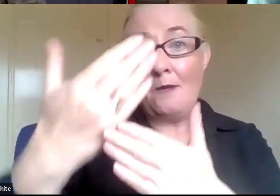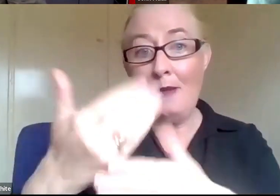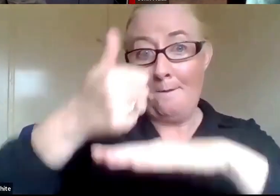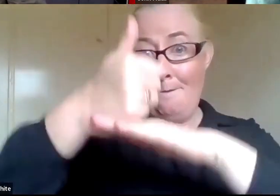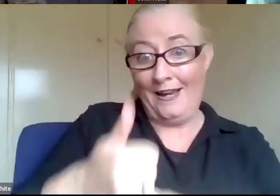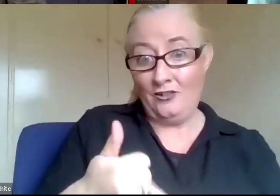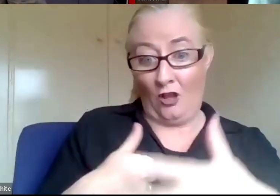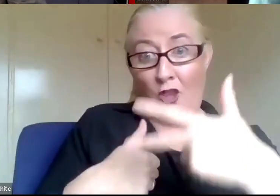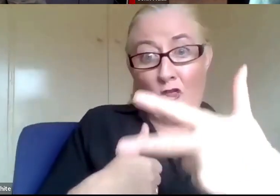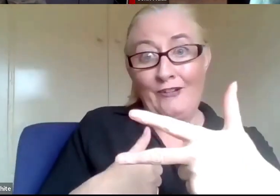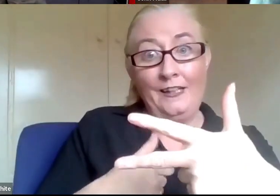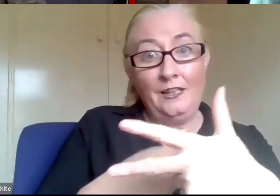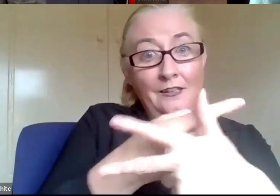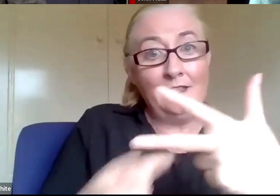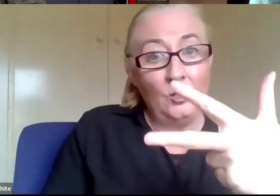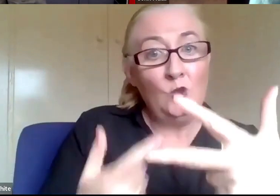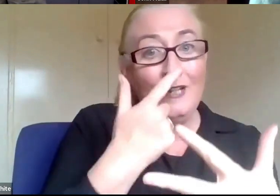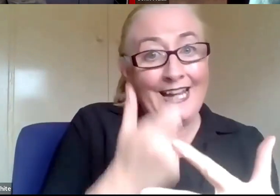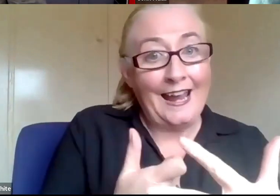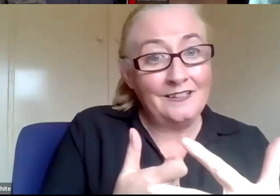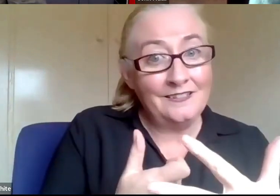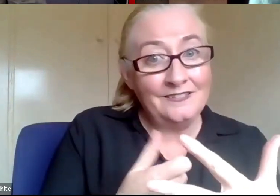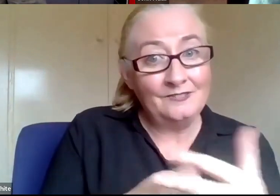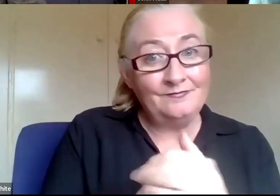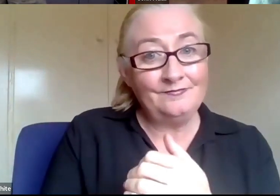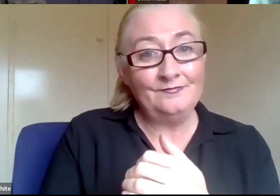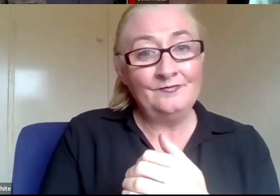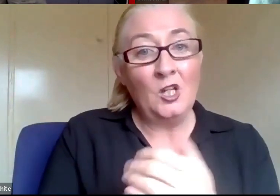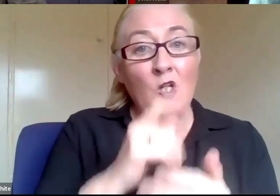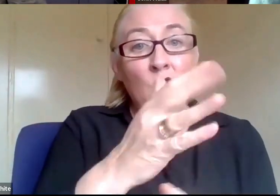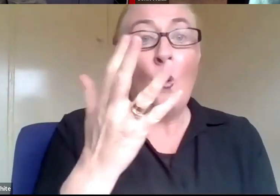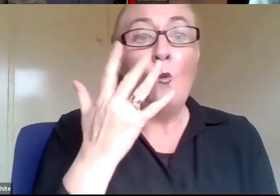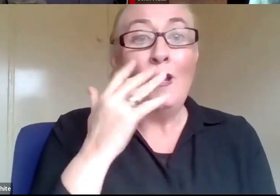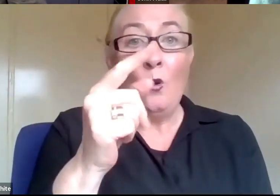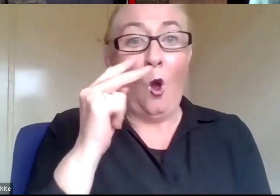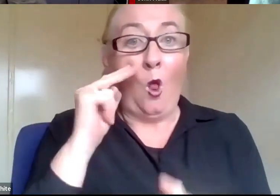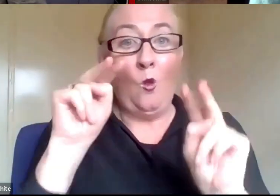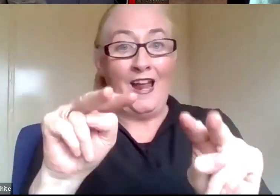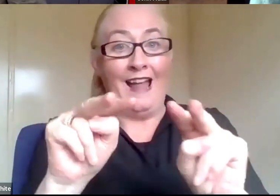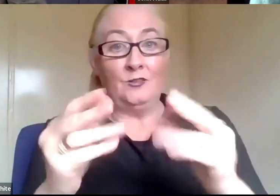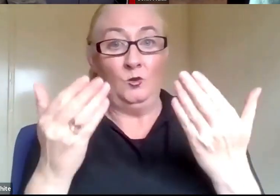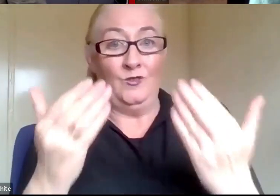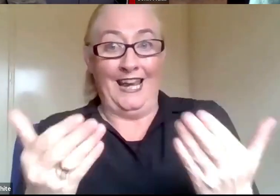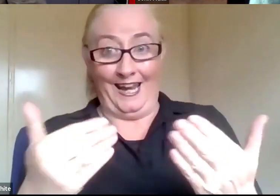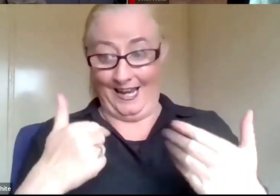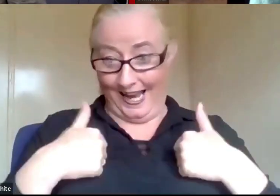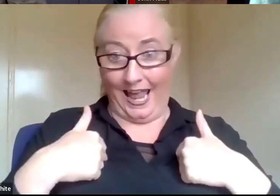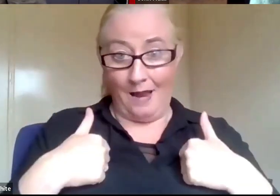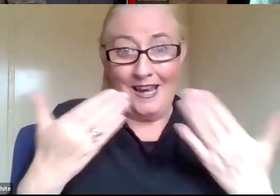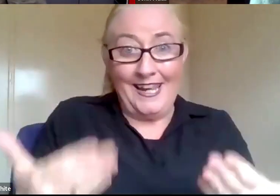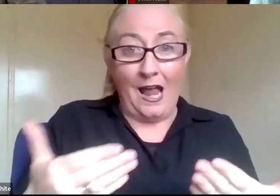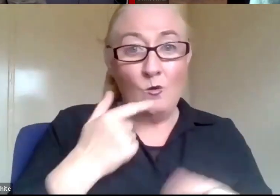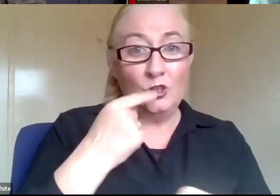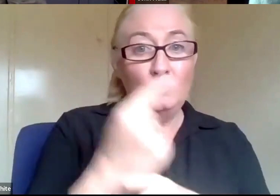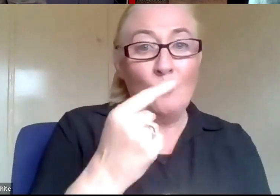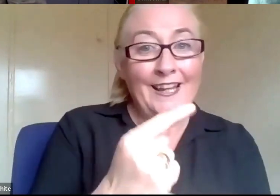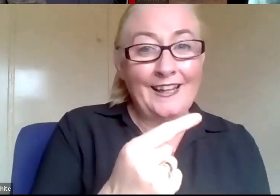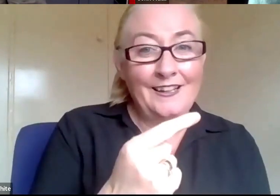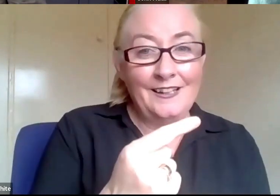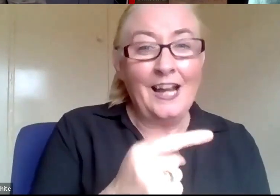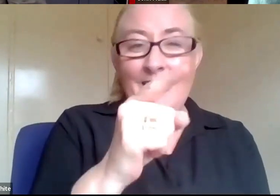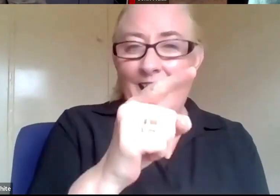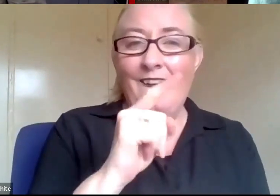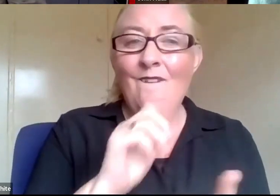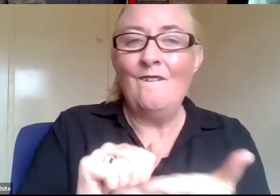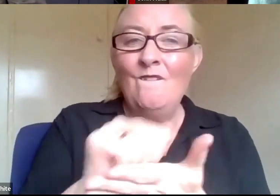today, and I'm talking now, if you forgive me, with a British context, if